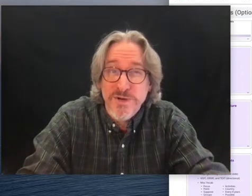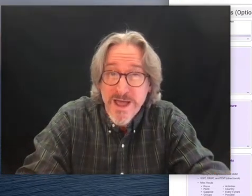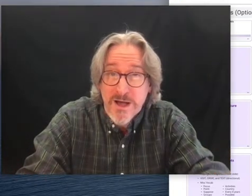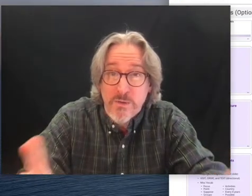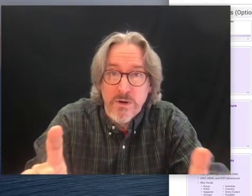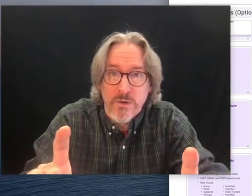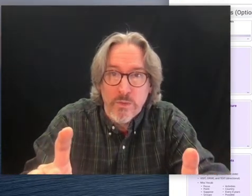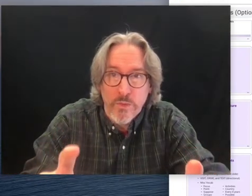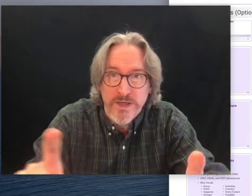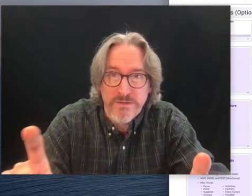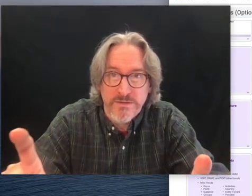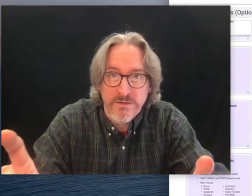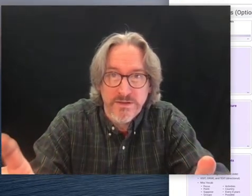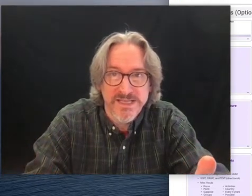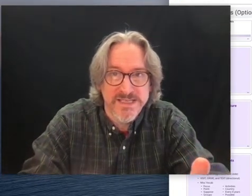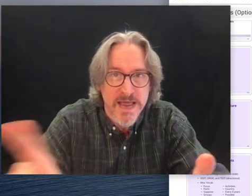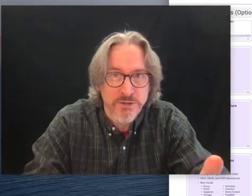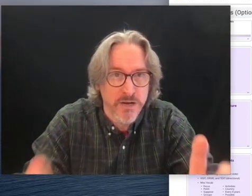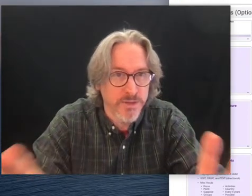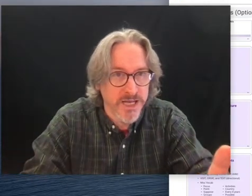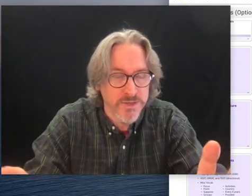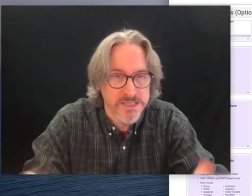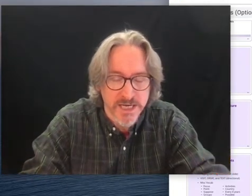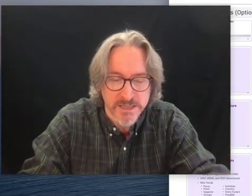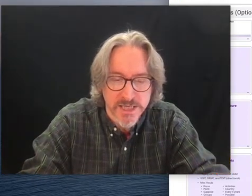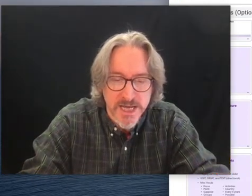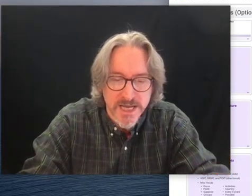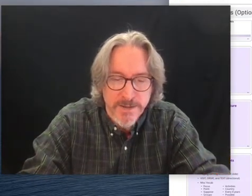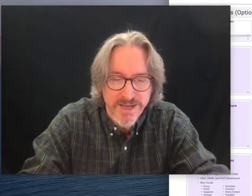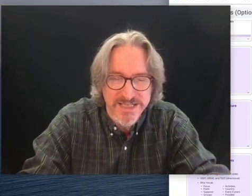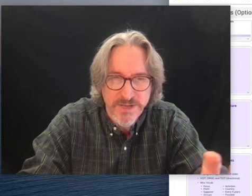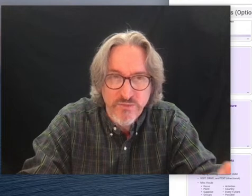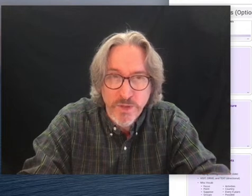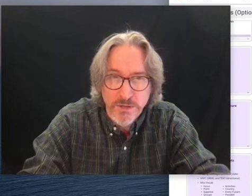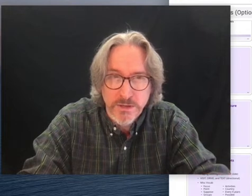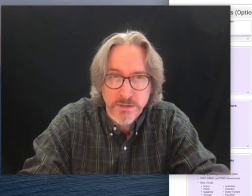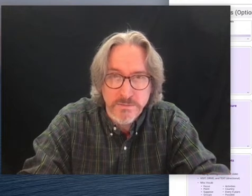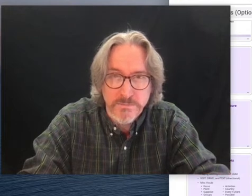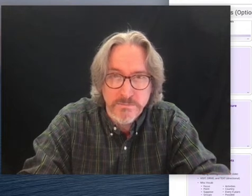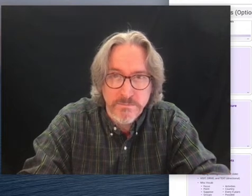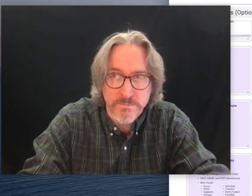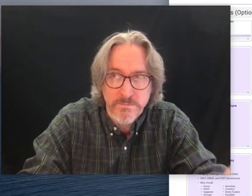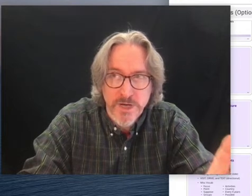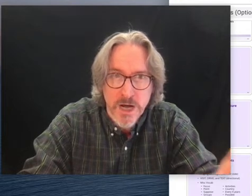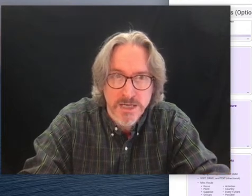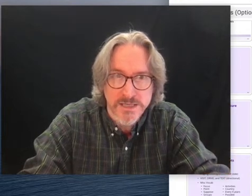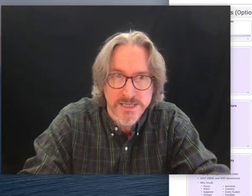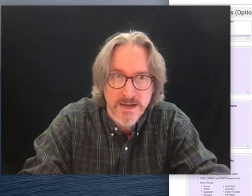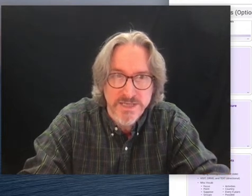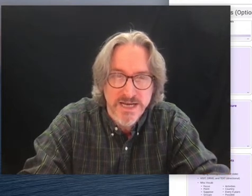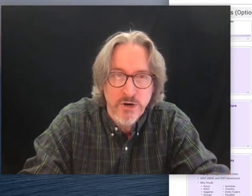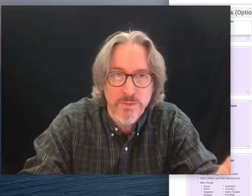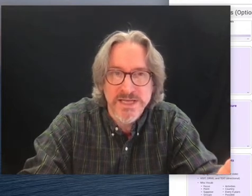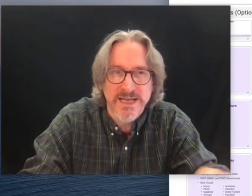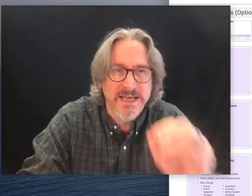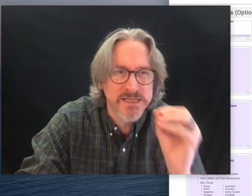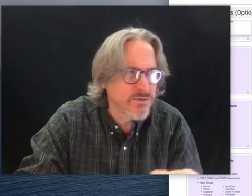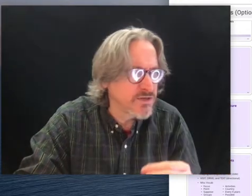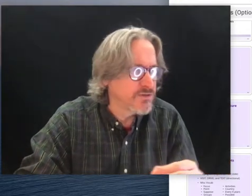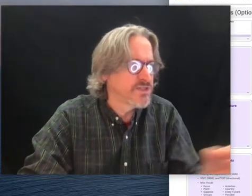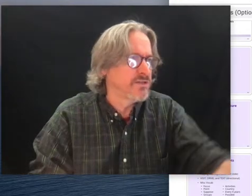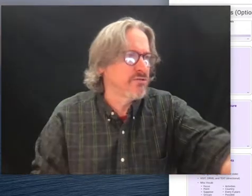So now, with this snapshot playing with signs, it's a bit of weird concept, and it